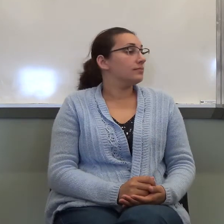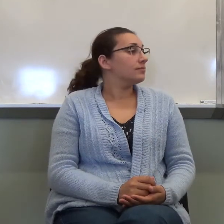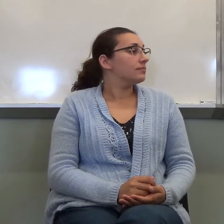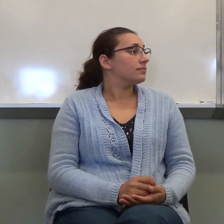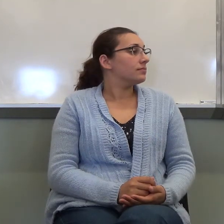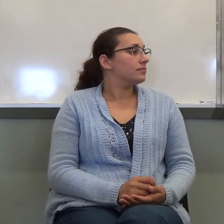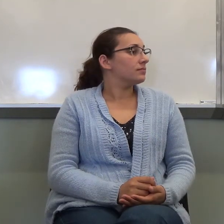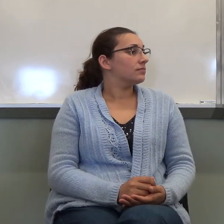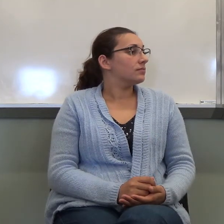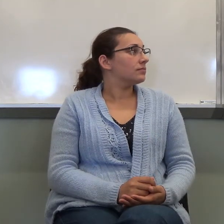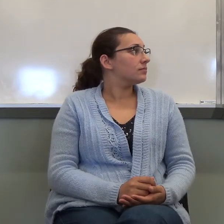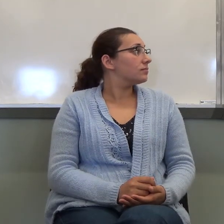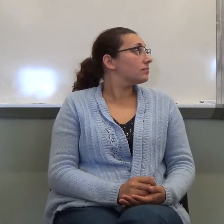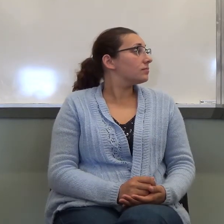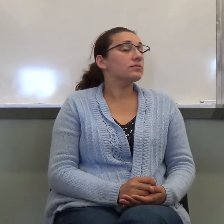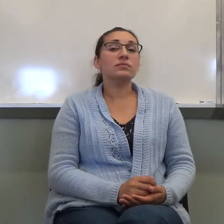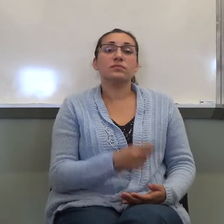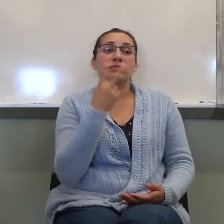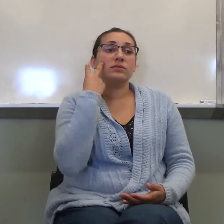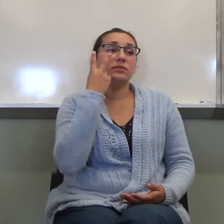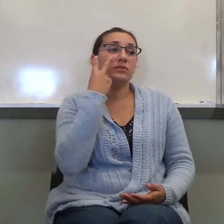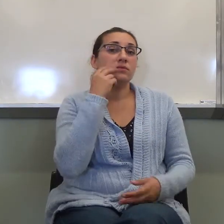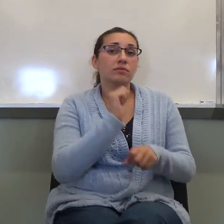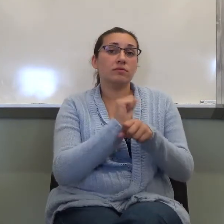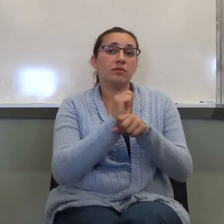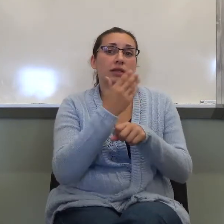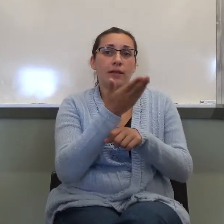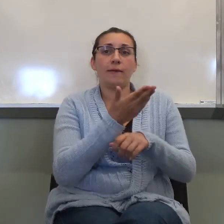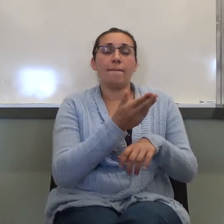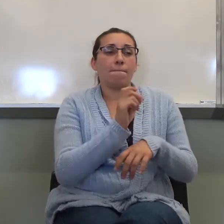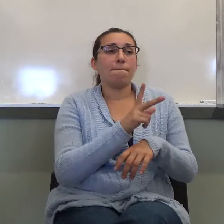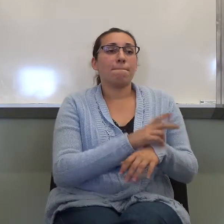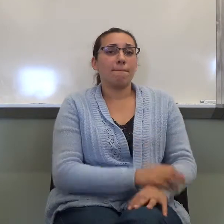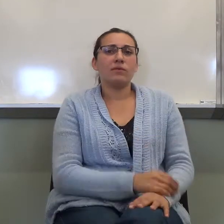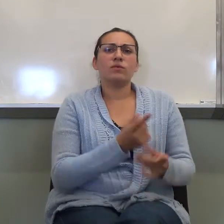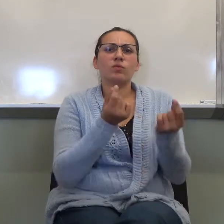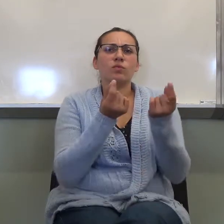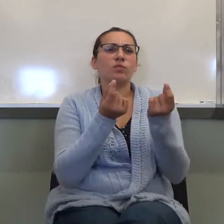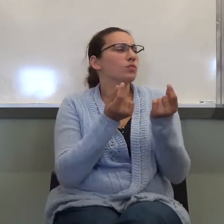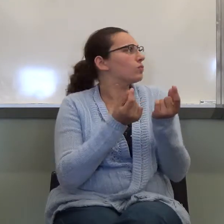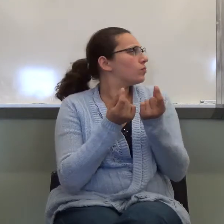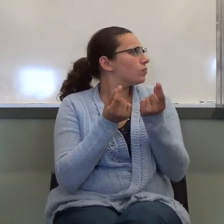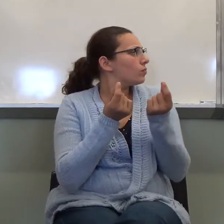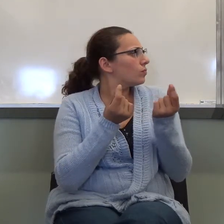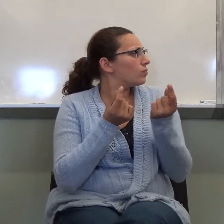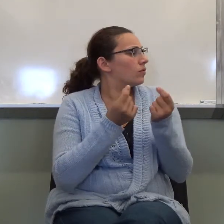the number. Find out if it works there. All right, now what do we do with these? Remember these decimals?